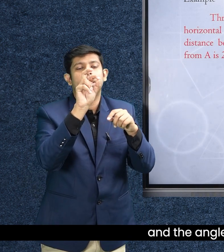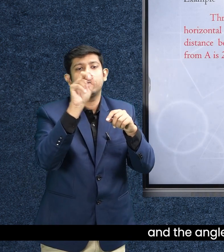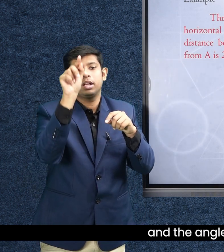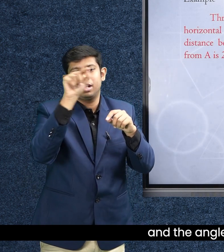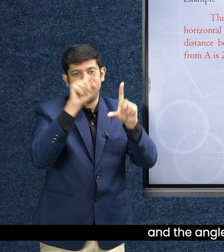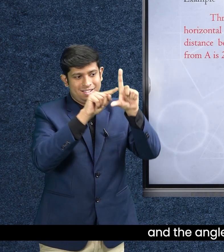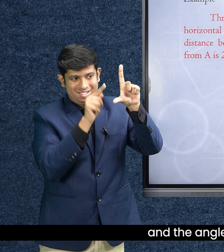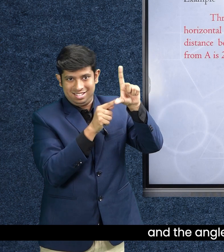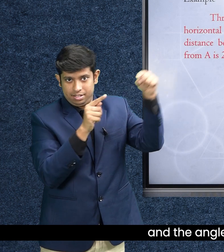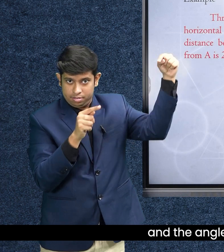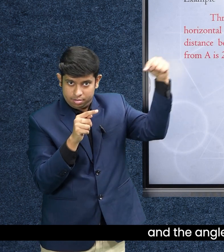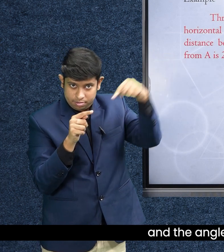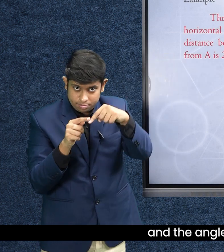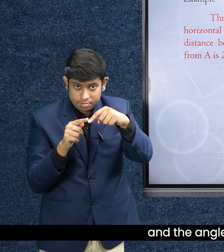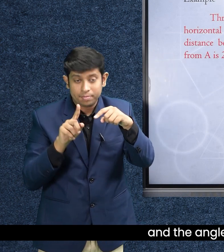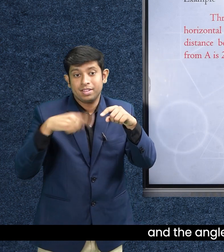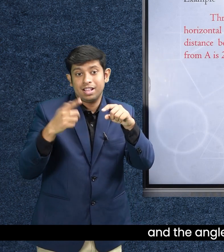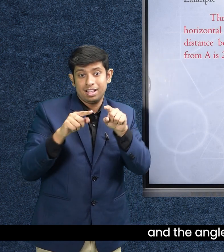from B is 30 degrees.